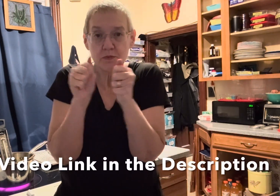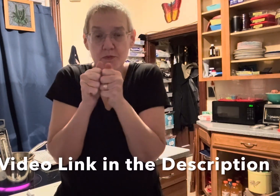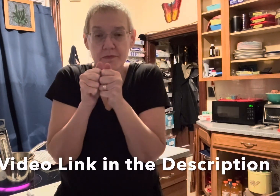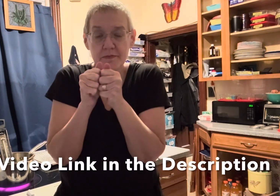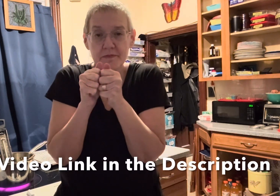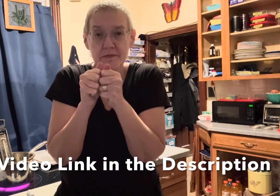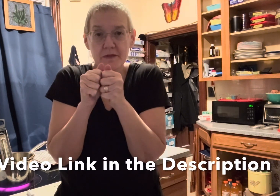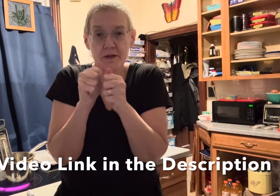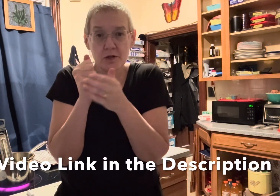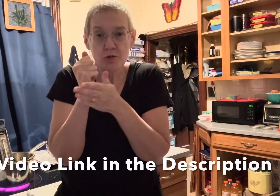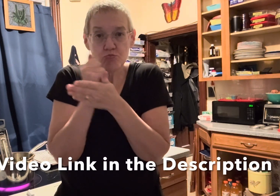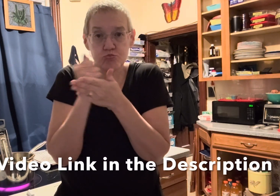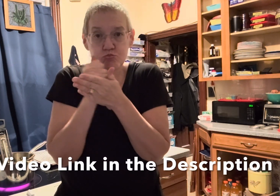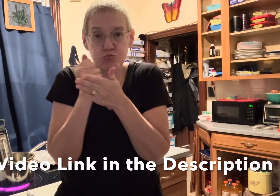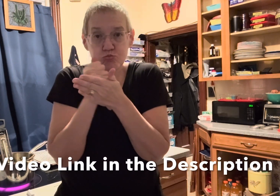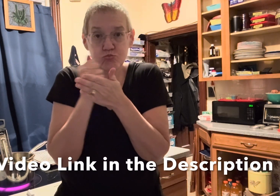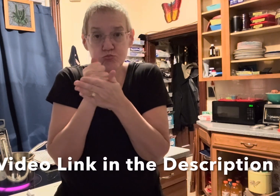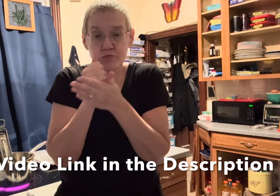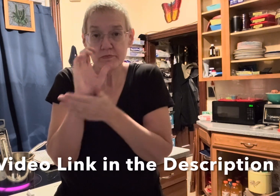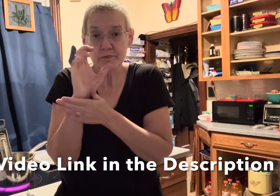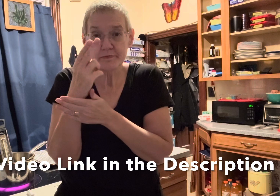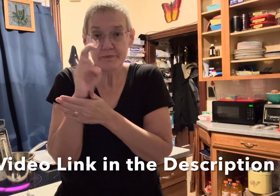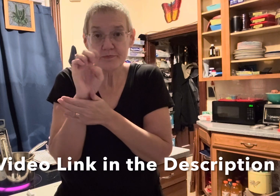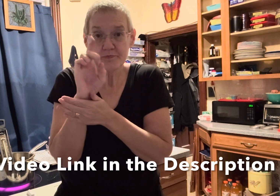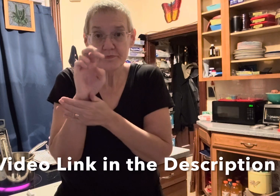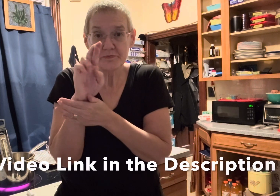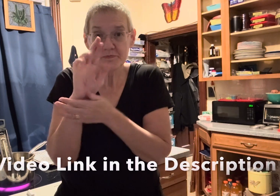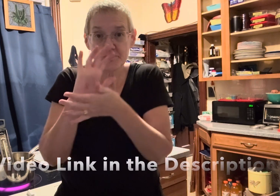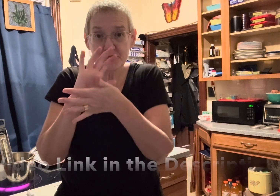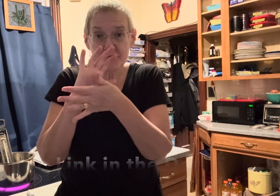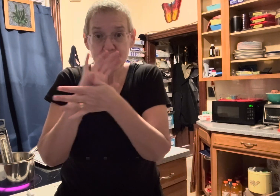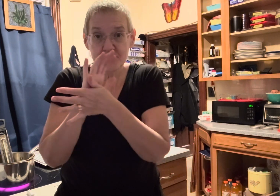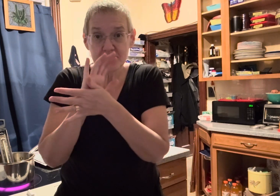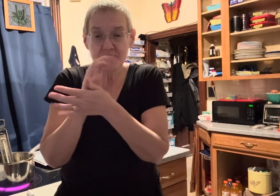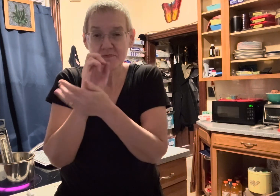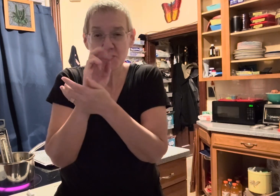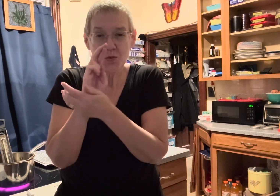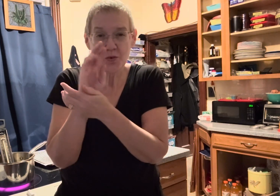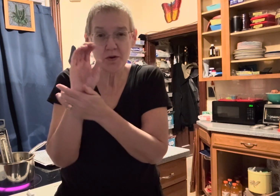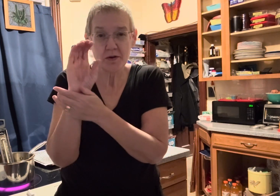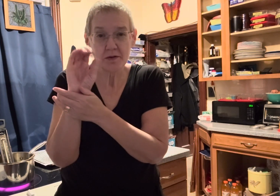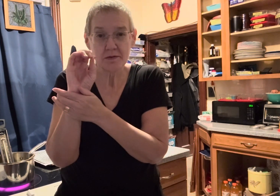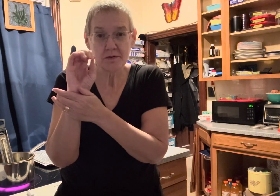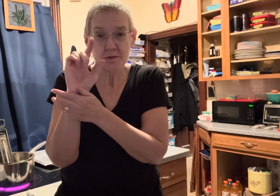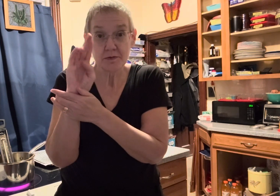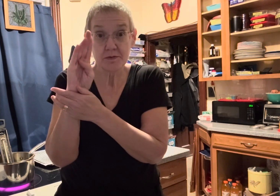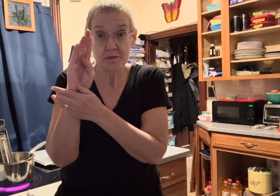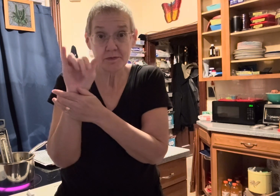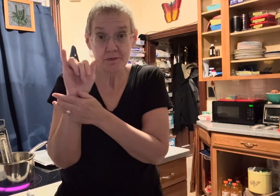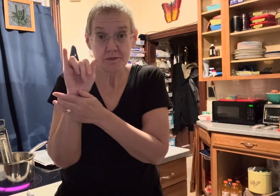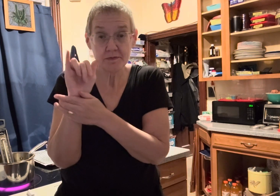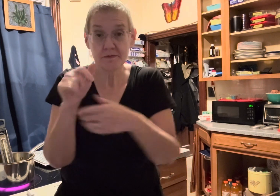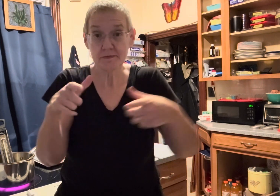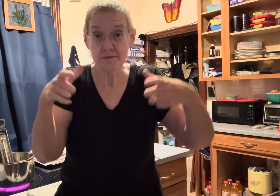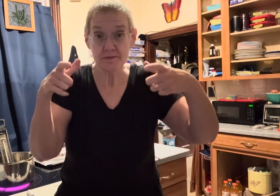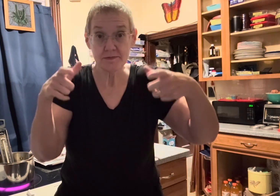Now, you can make chips with shredding up some cheddar cheese or Colby